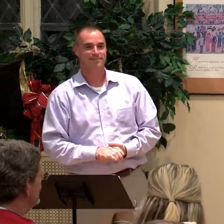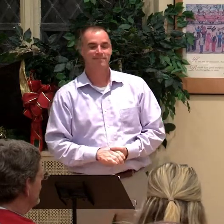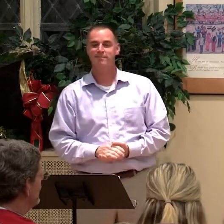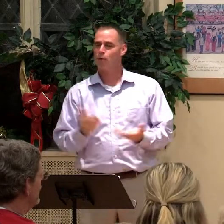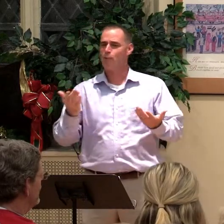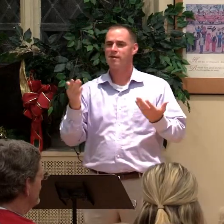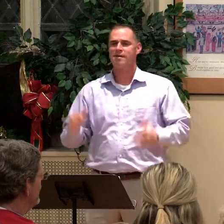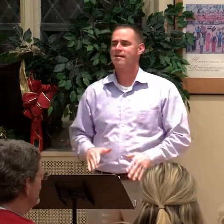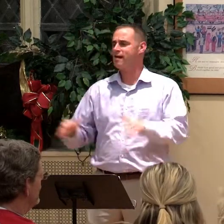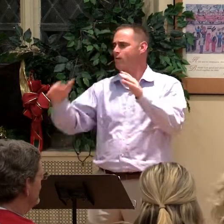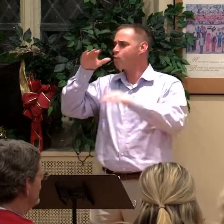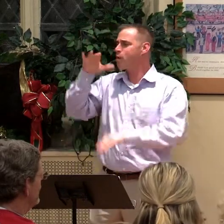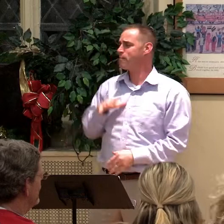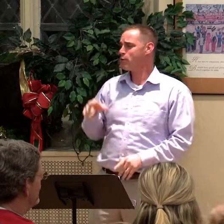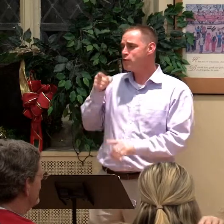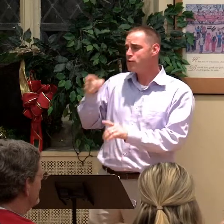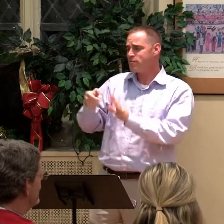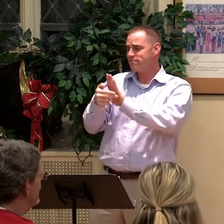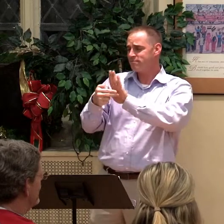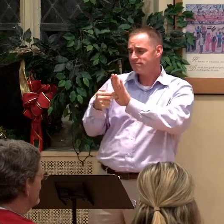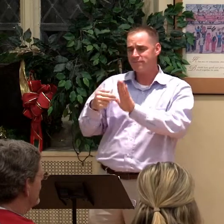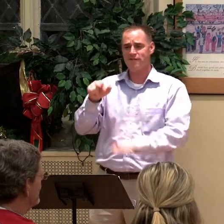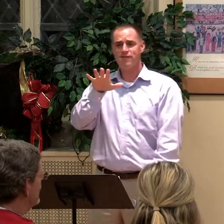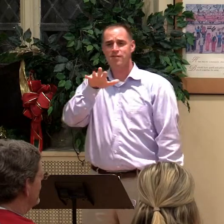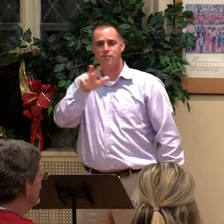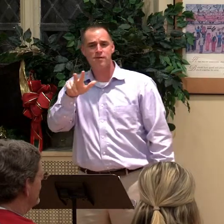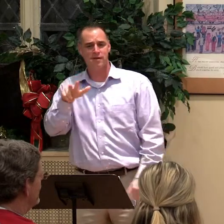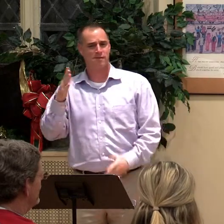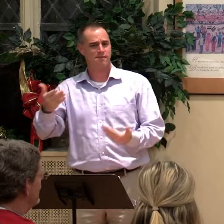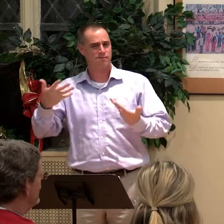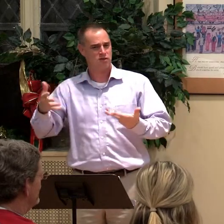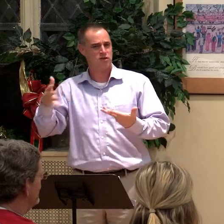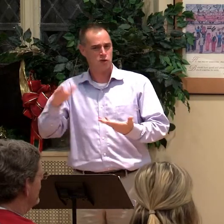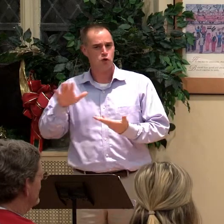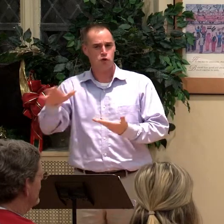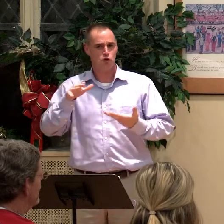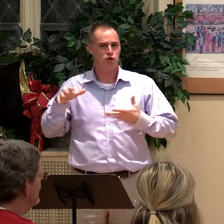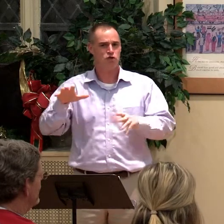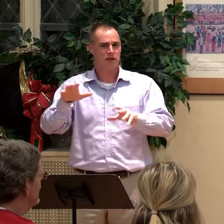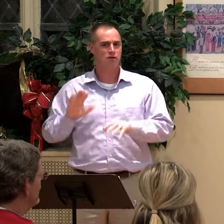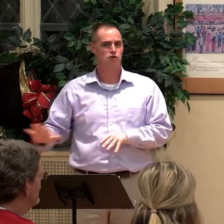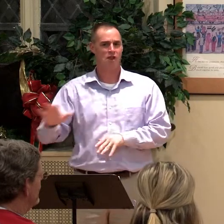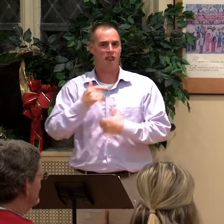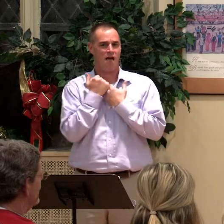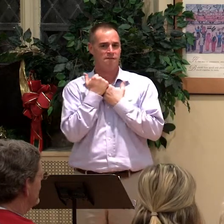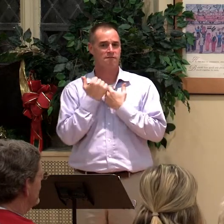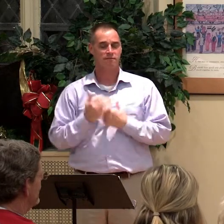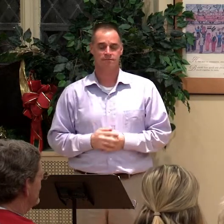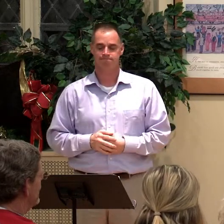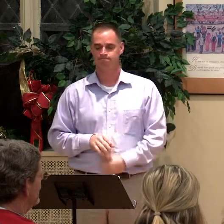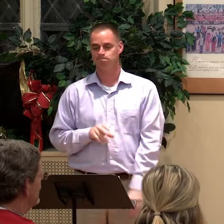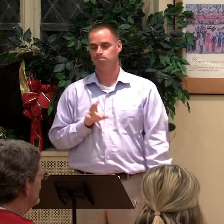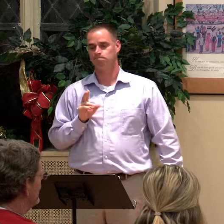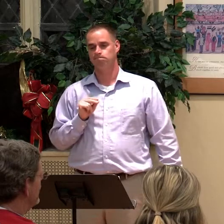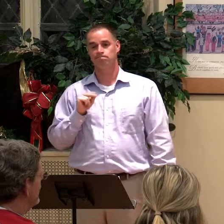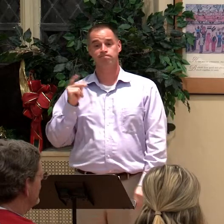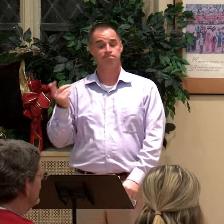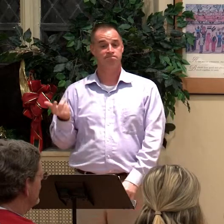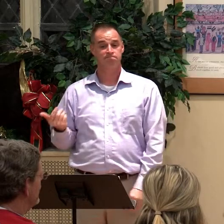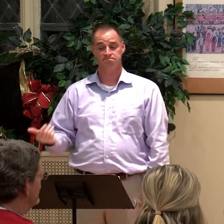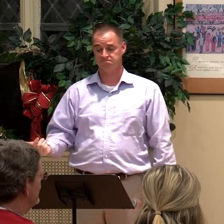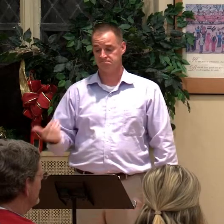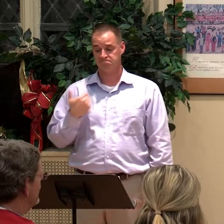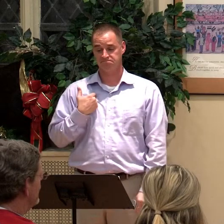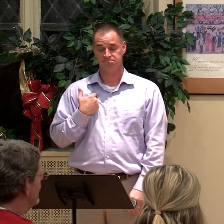Give it up, woman. You're 53. You've had your chance at love. No,